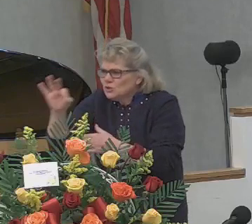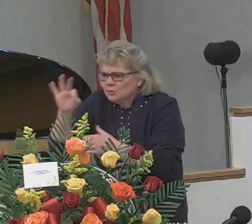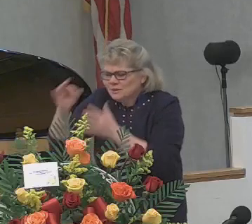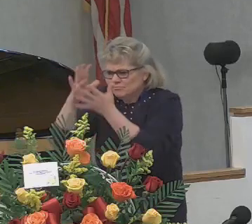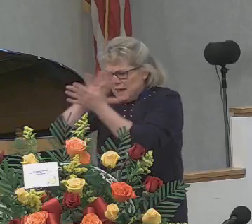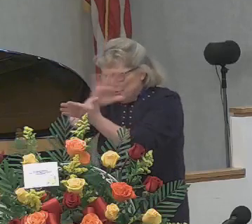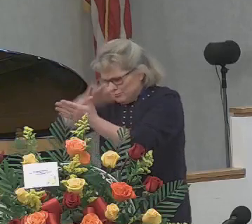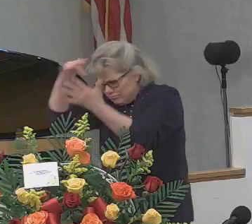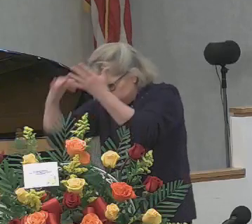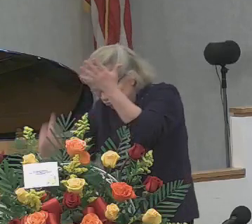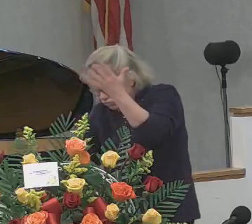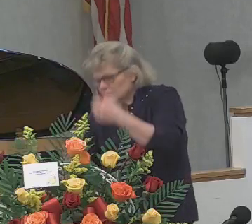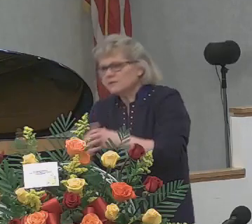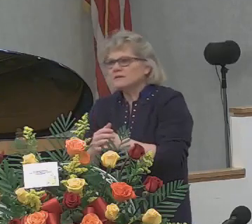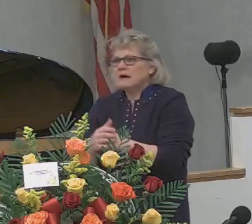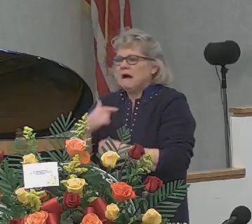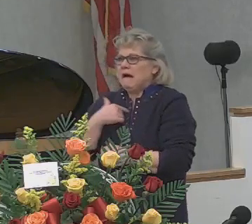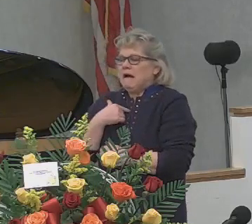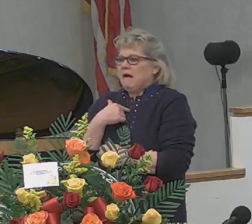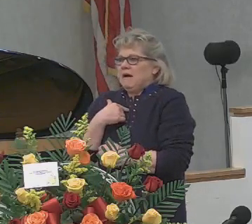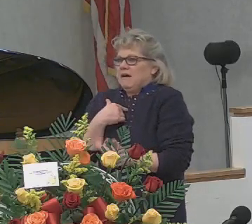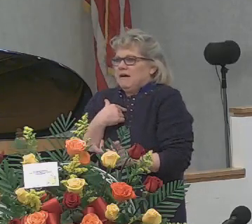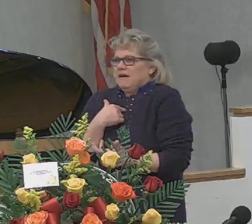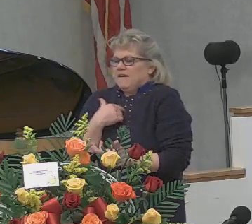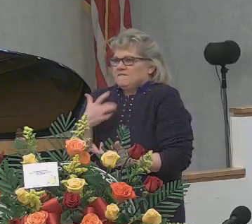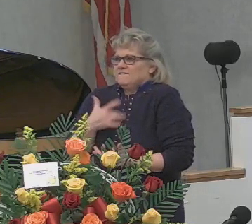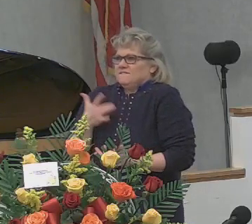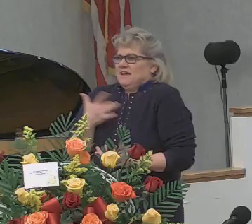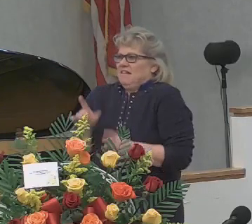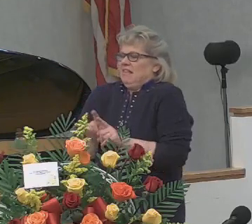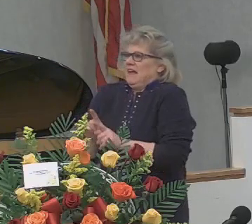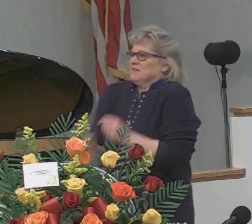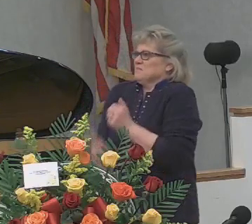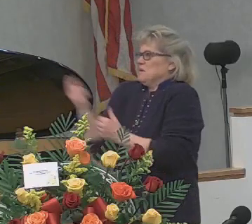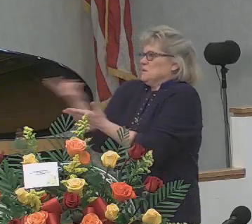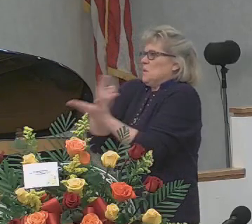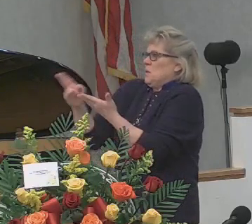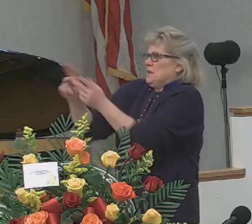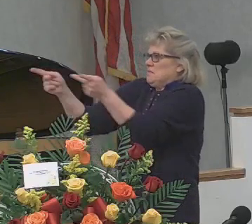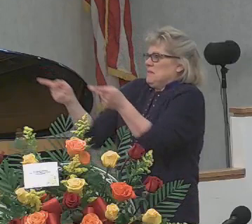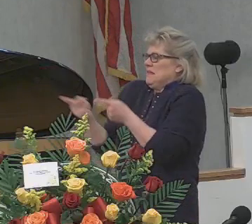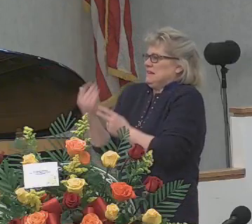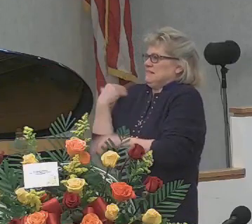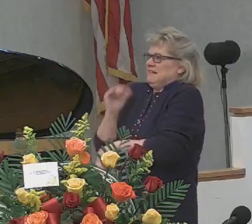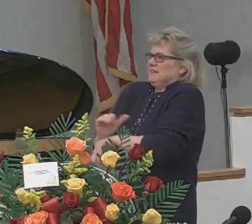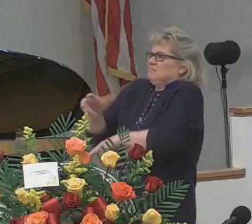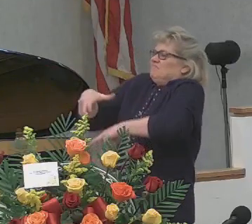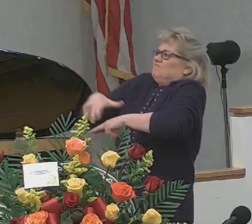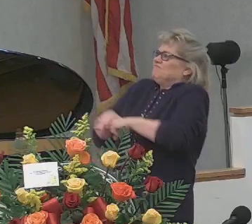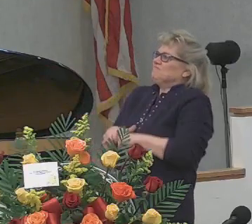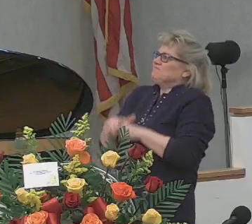sermons, and I literally, like I said, I felt like I was in the Holy of Holies last night just sitting there.